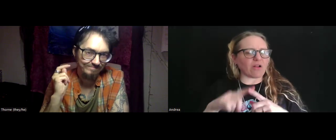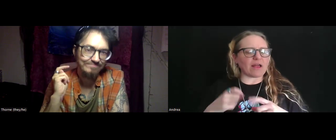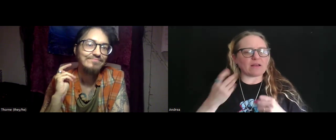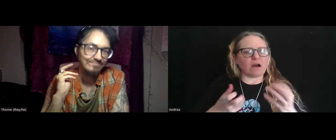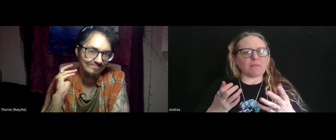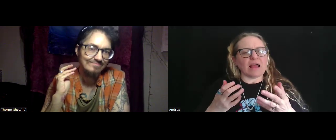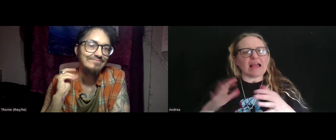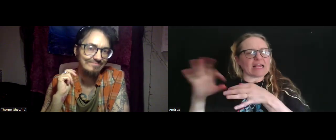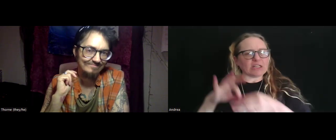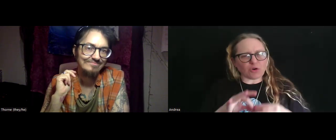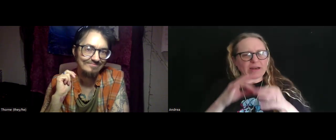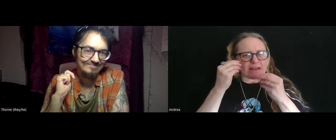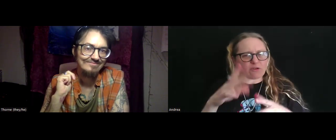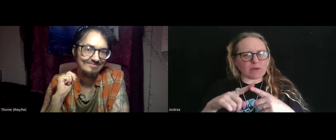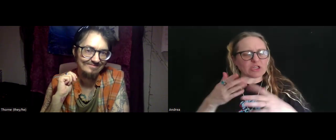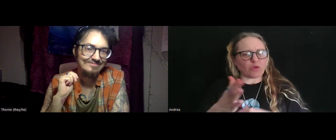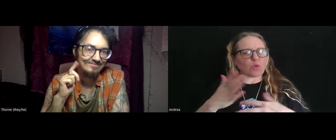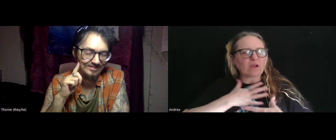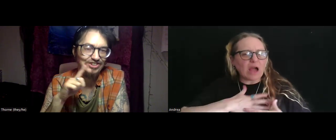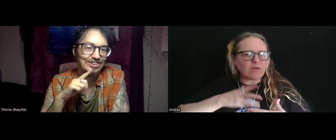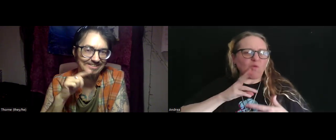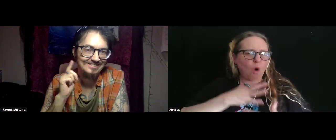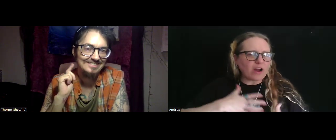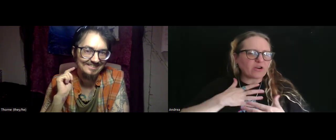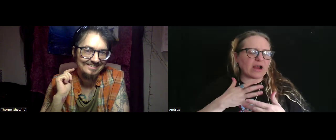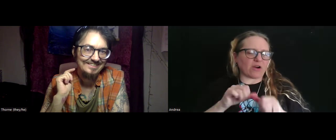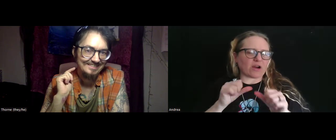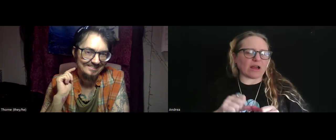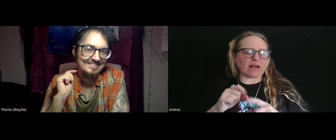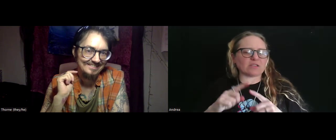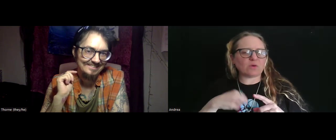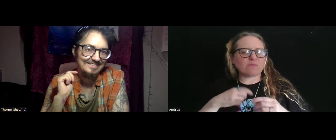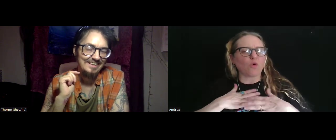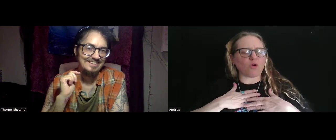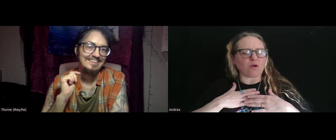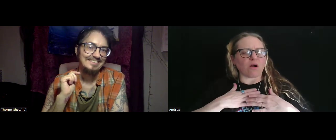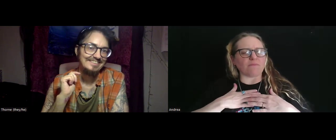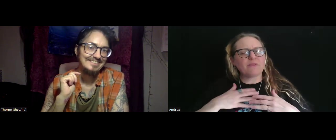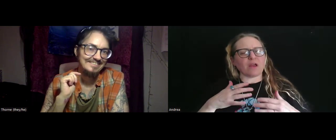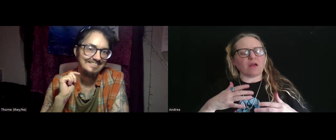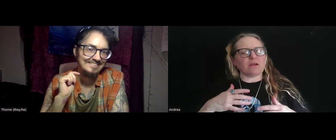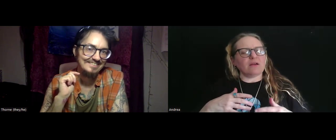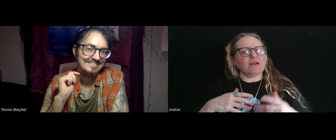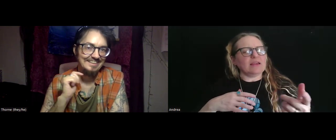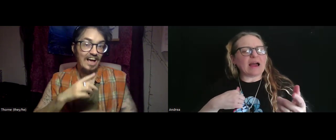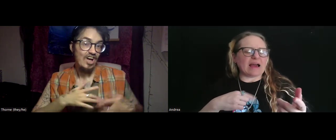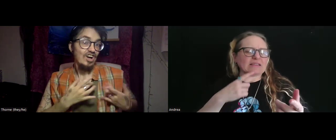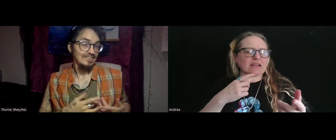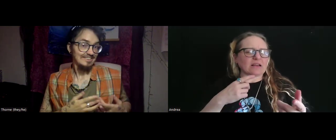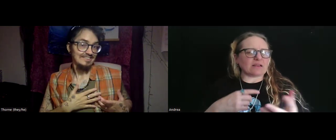and integrating information through the kind of water area. And so it's more yeah,